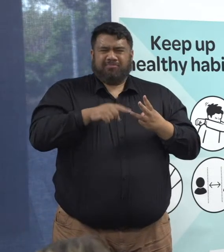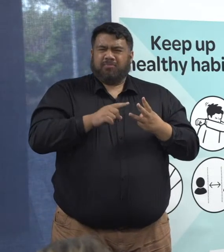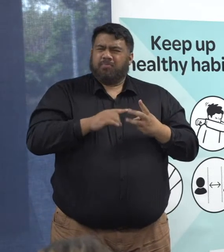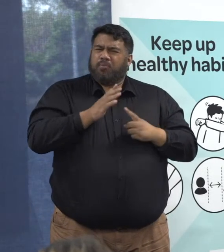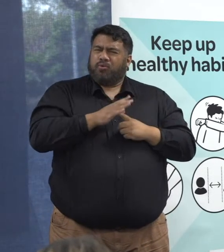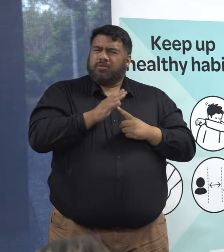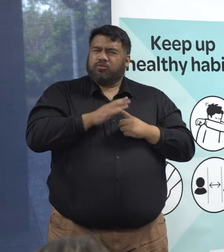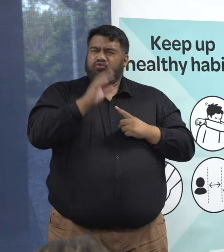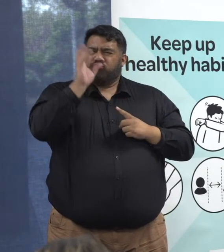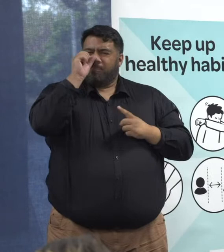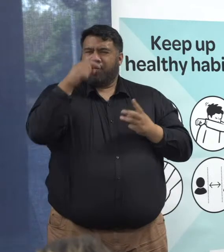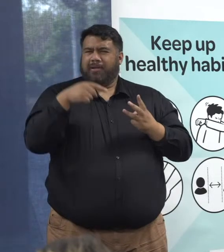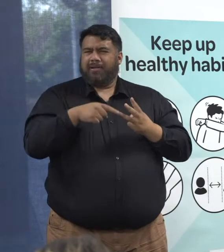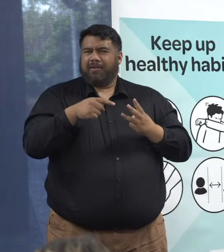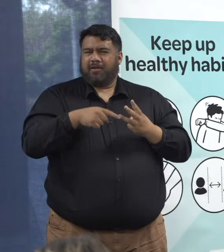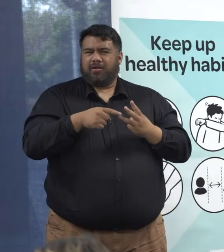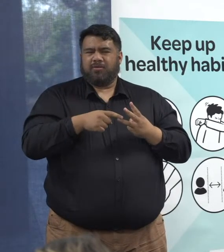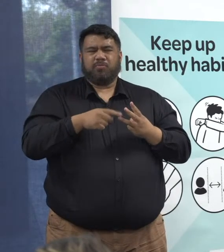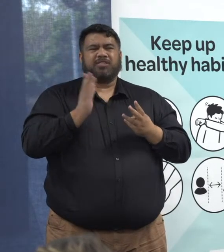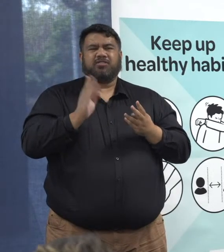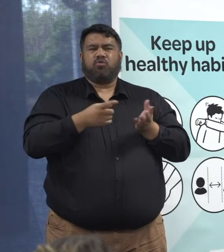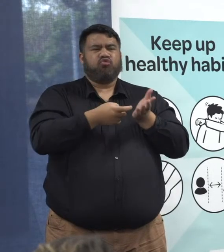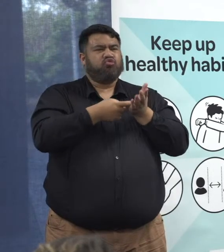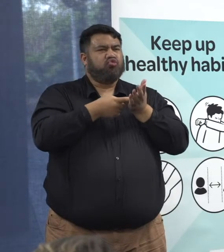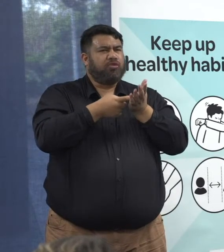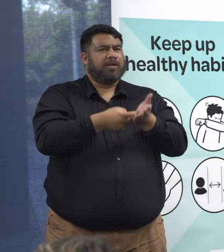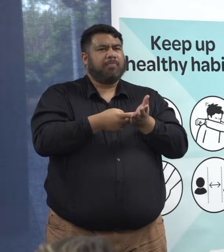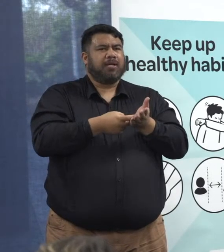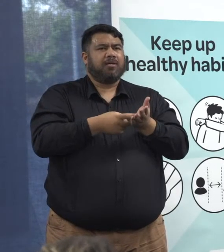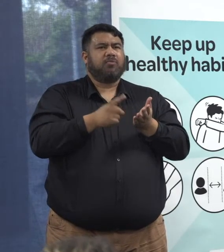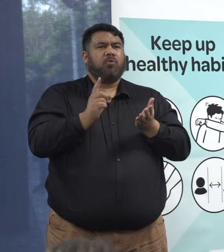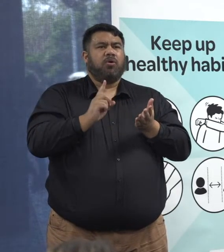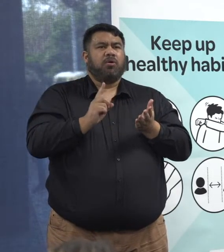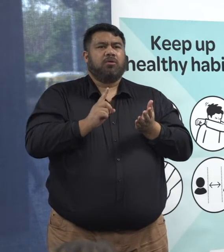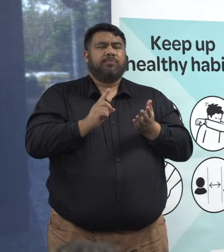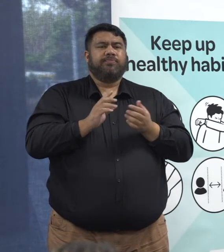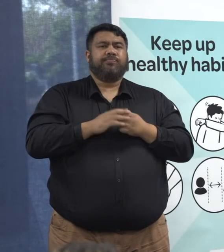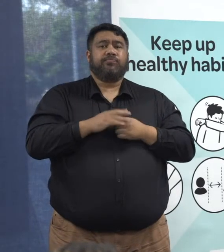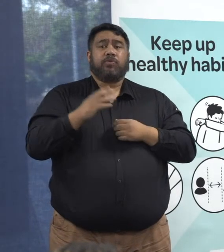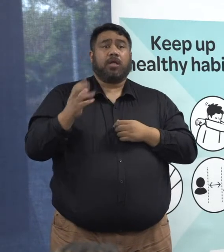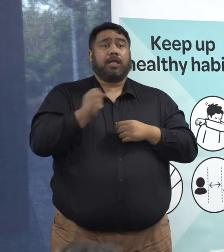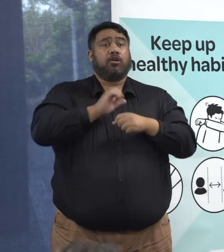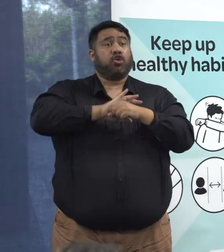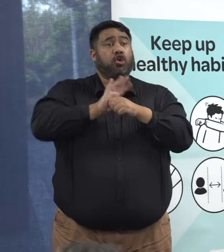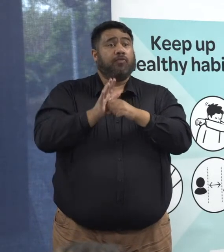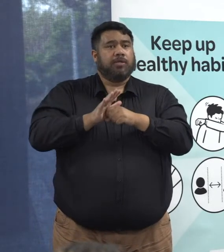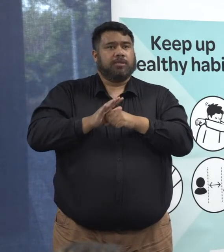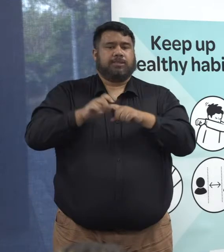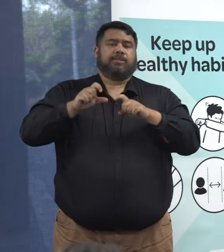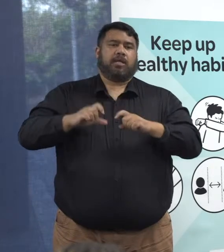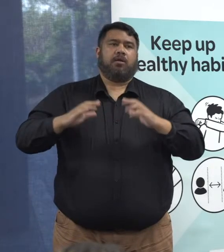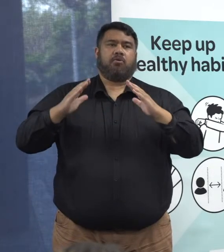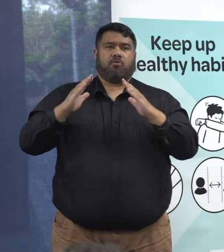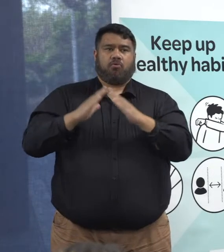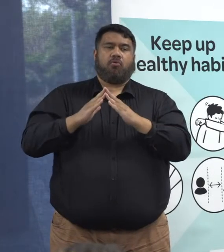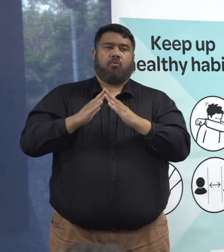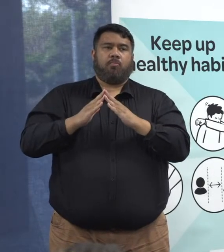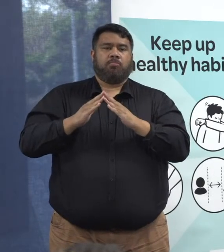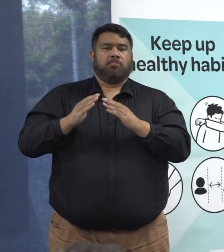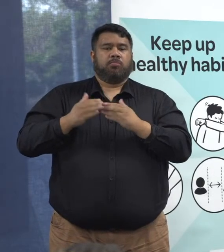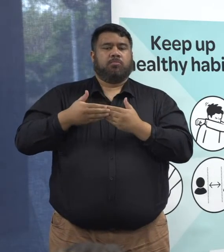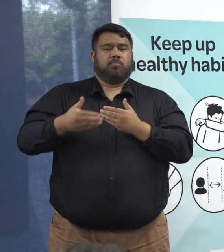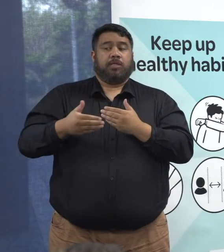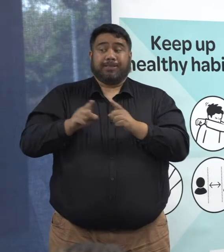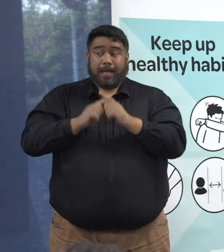important and why we're still recommending an isolation period for cases and household contacts with